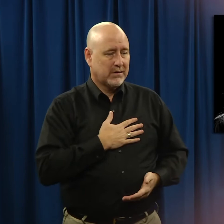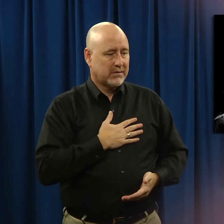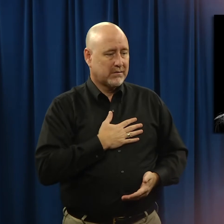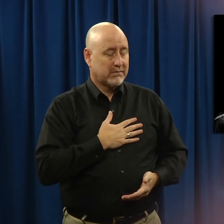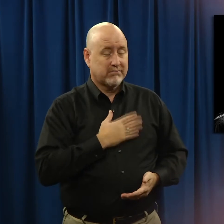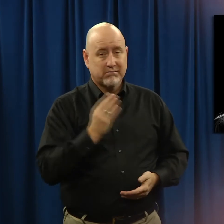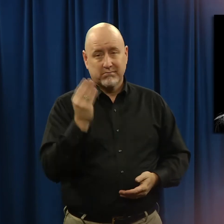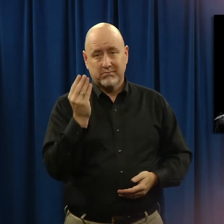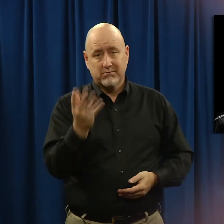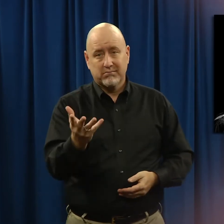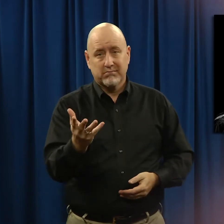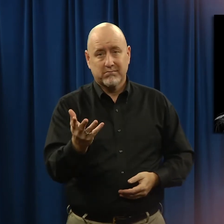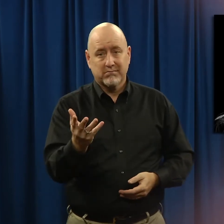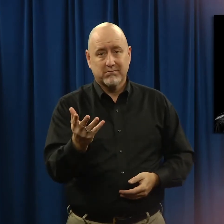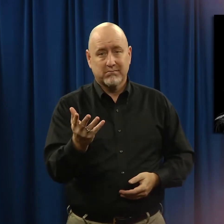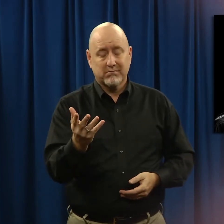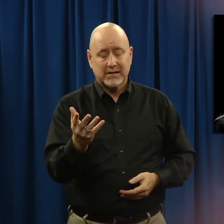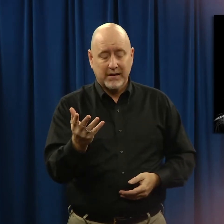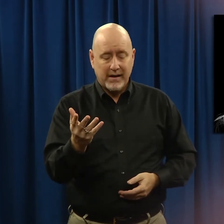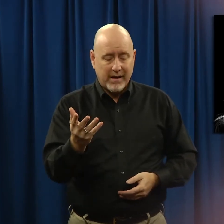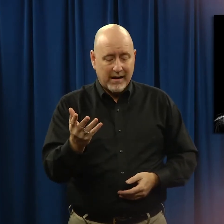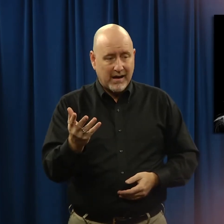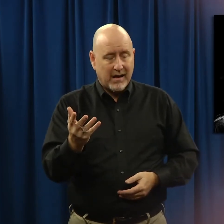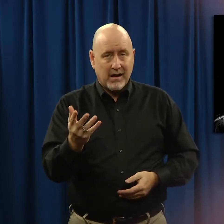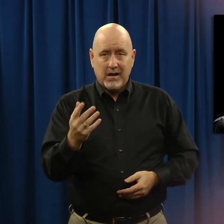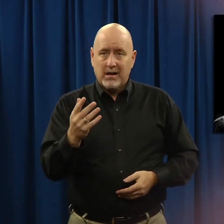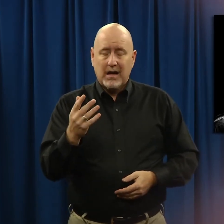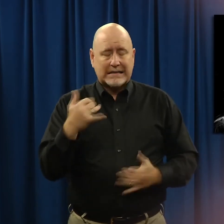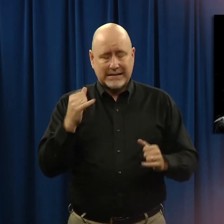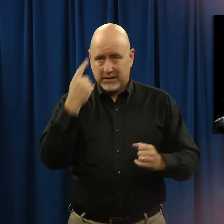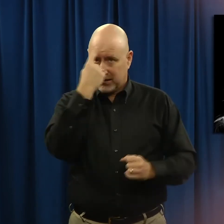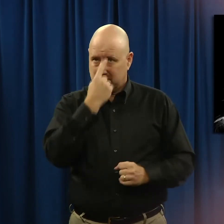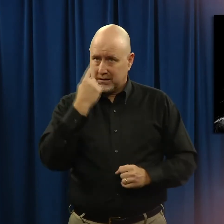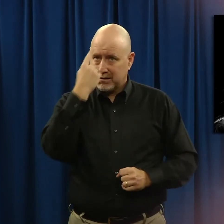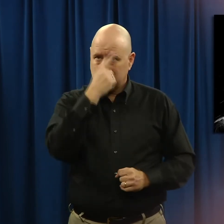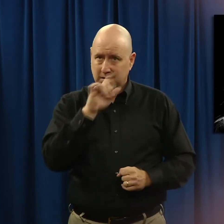But you know, I still think about the baby.